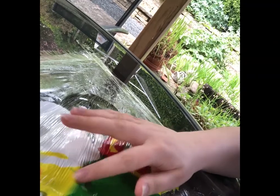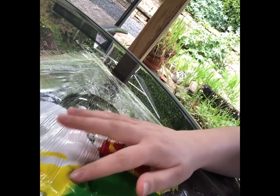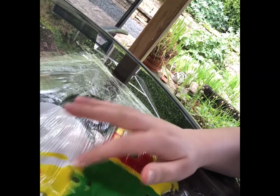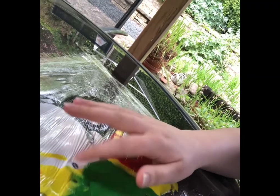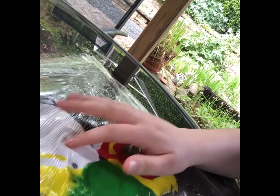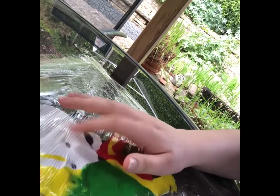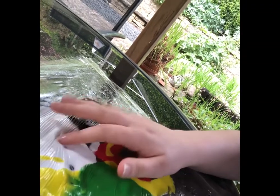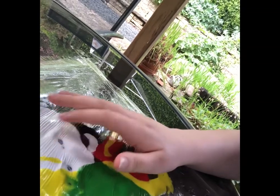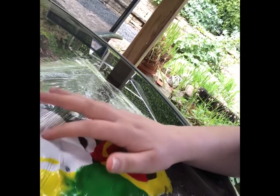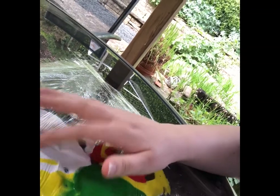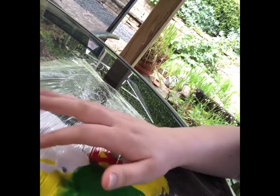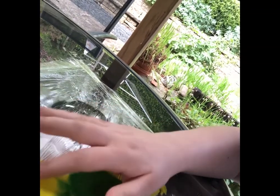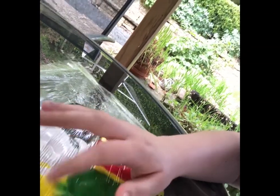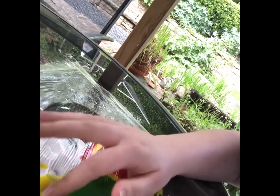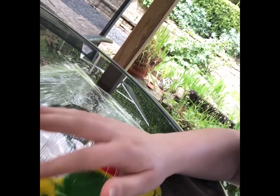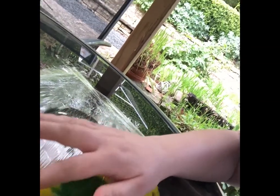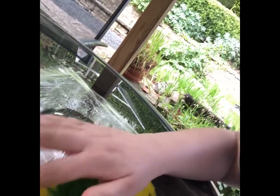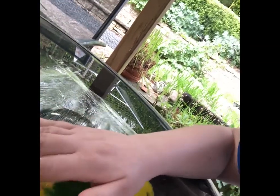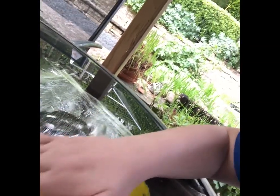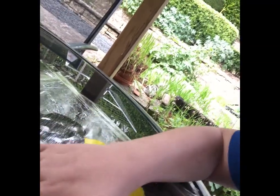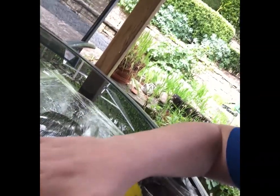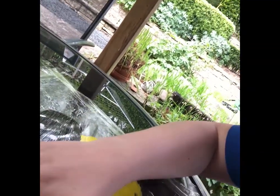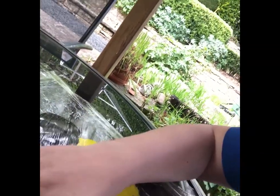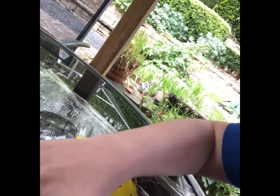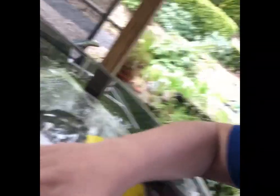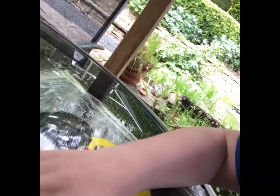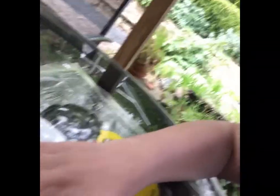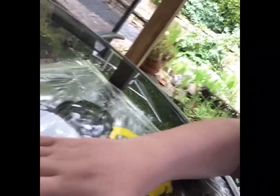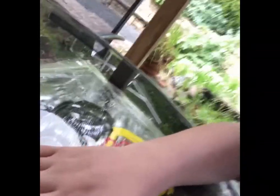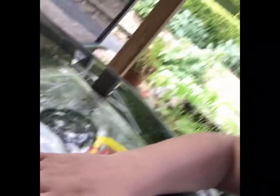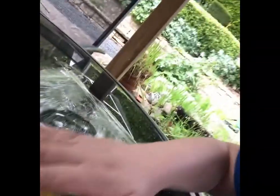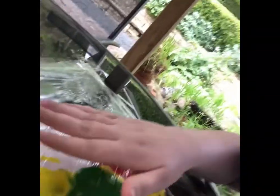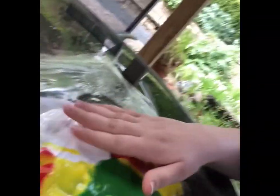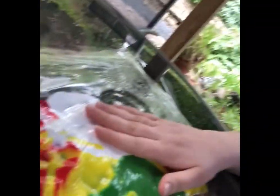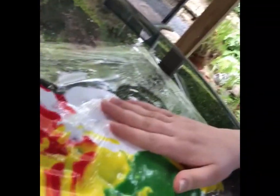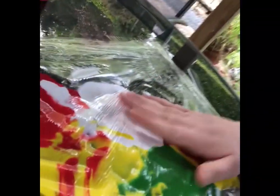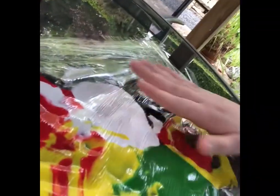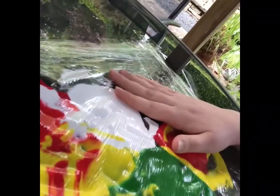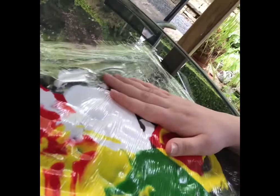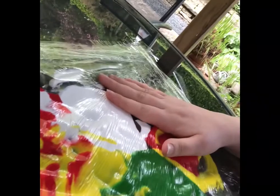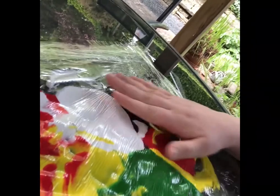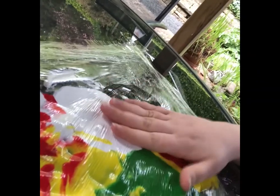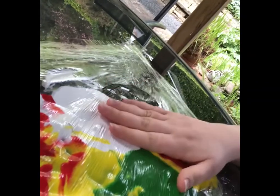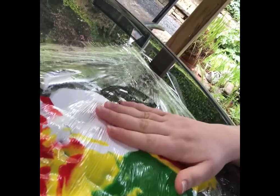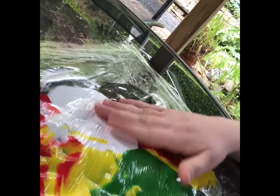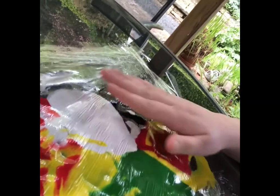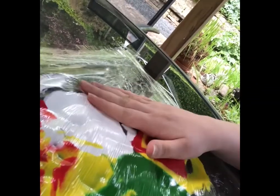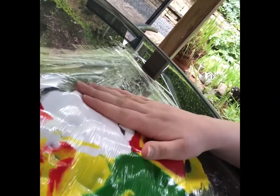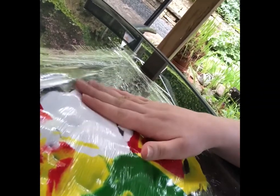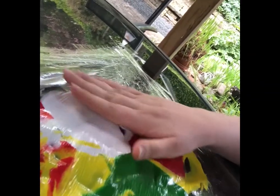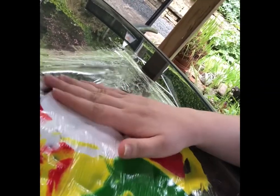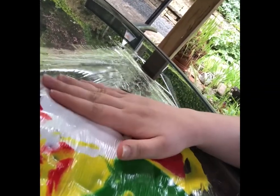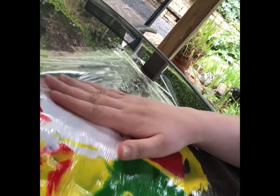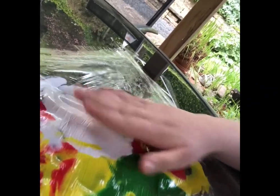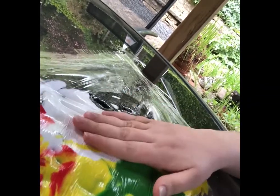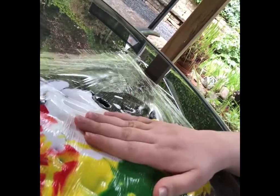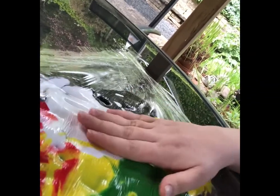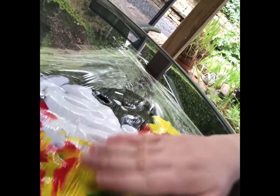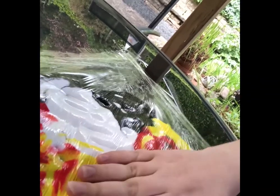So I know it's an activity we all love in ladybirds, including the staff. It's great fun. So yeah,